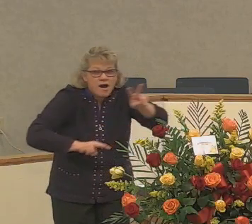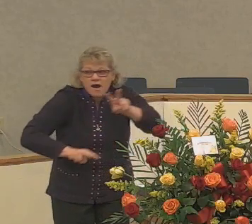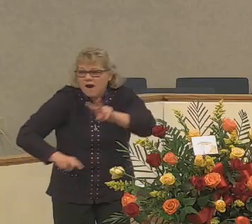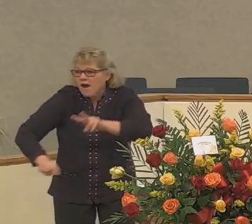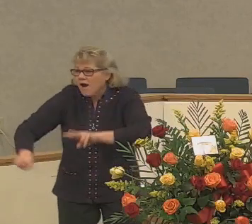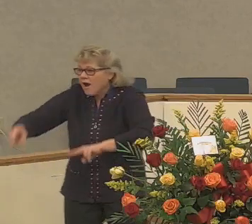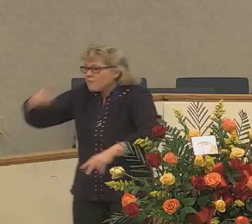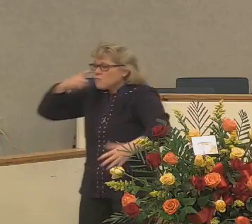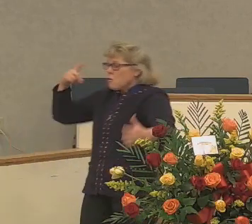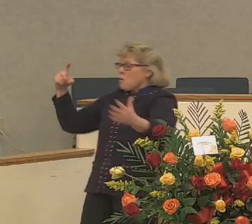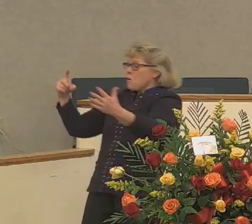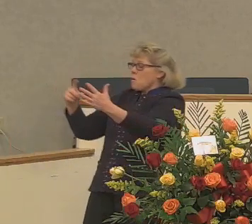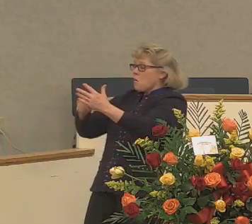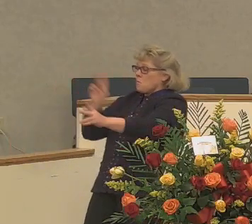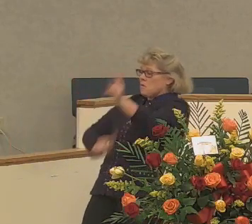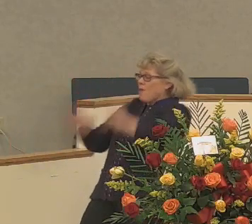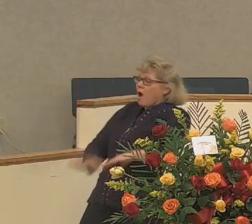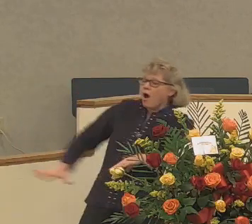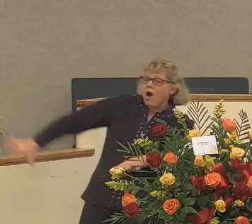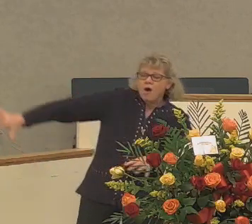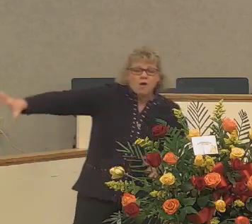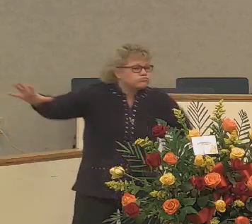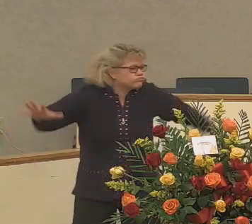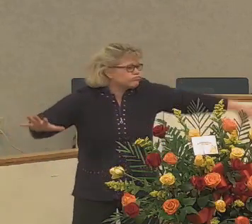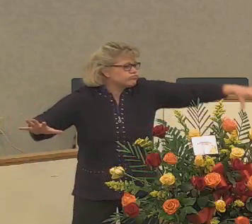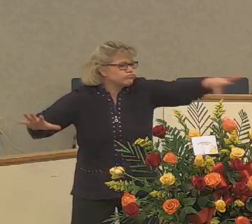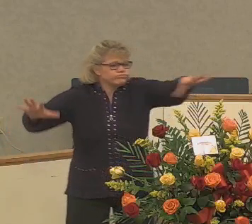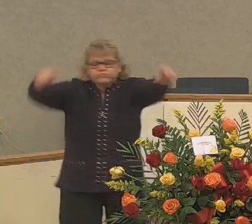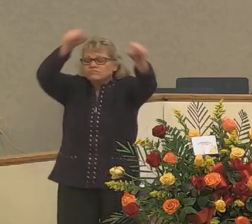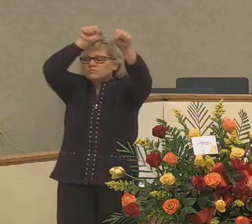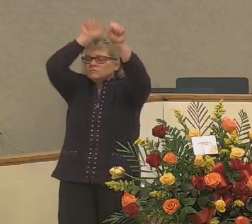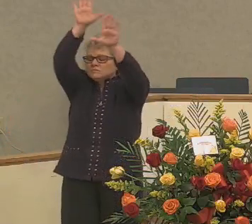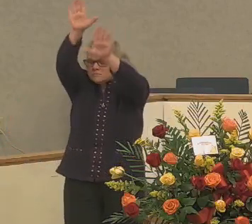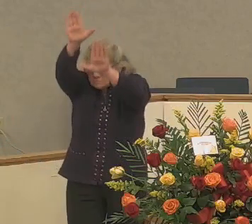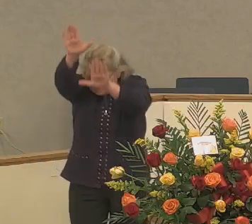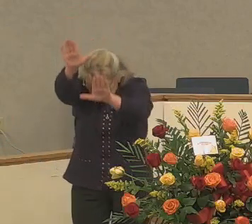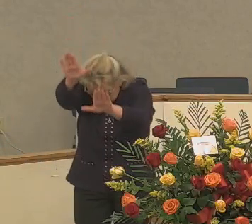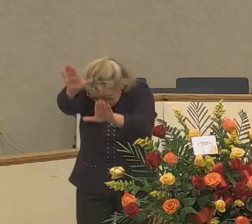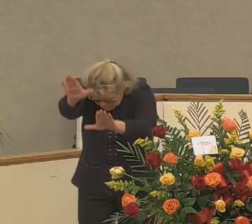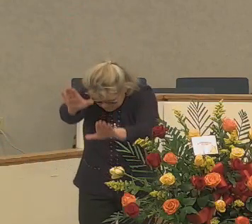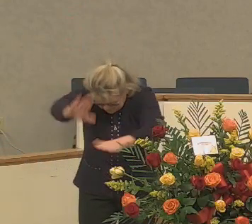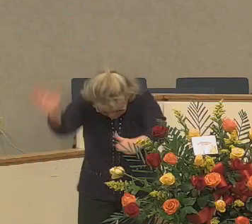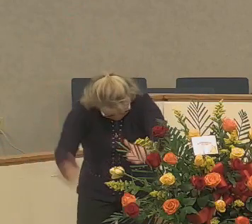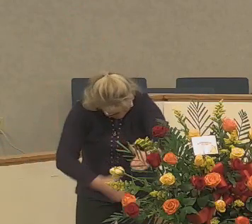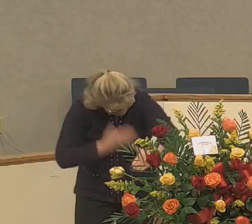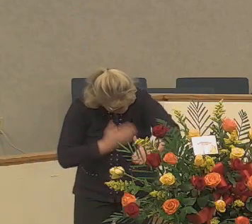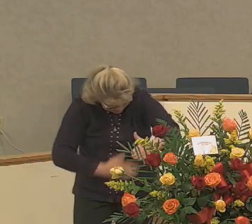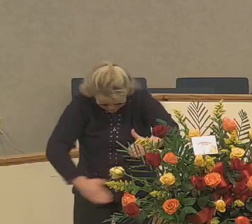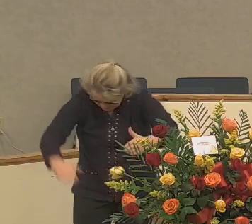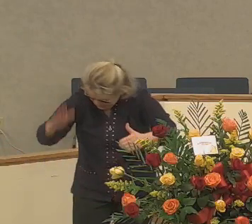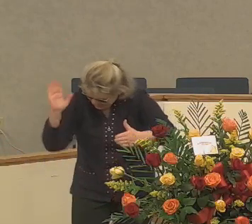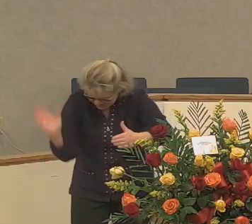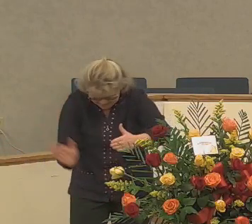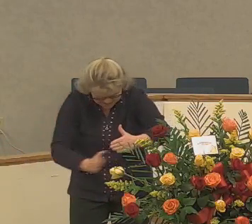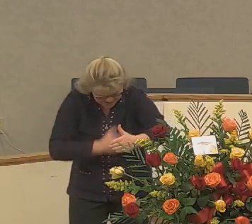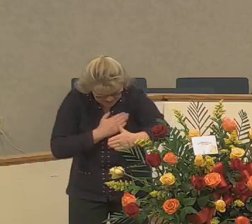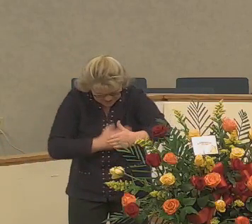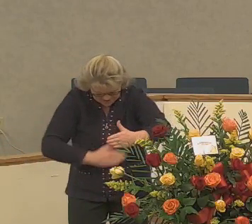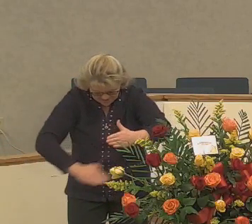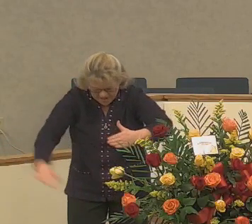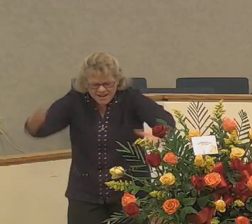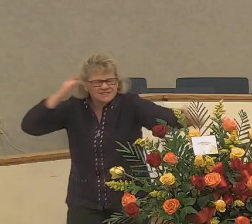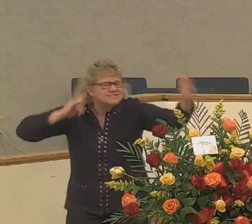how the nations bow down to sing. The only